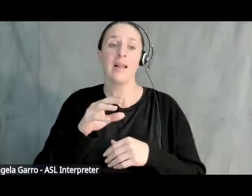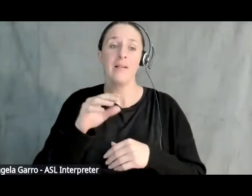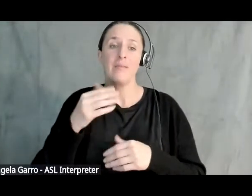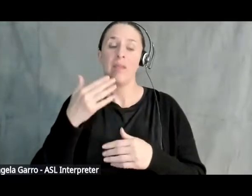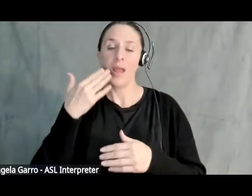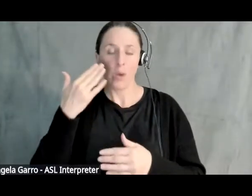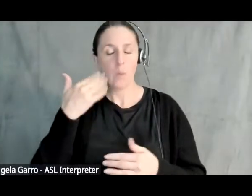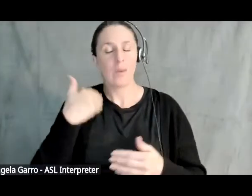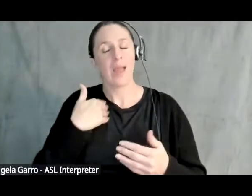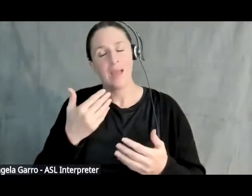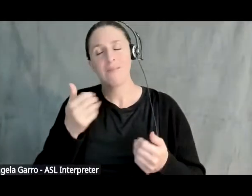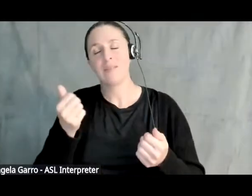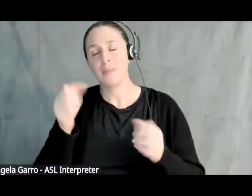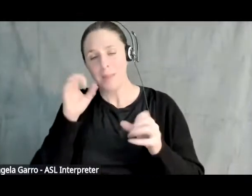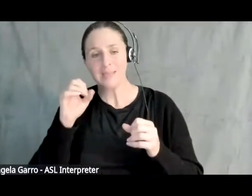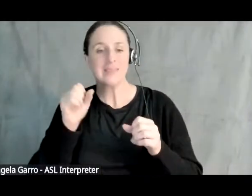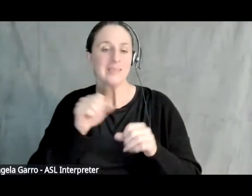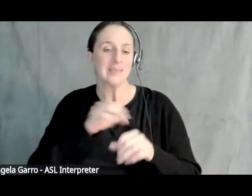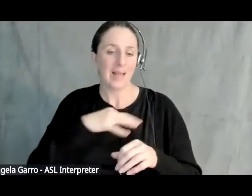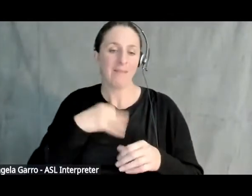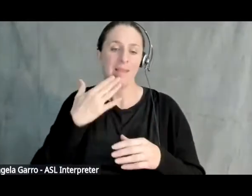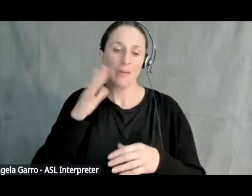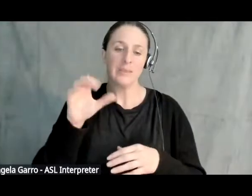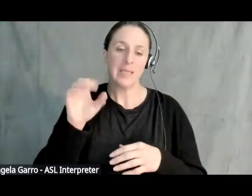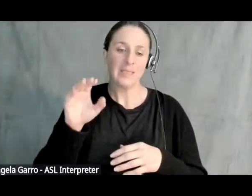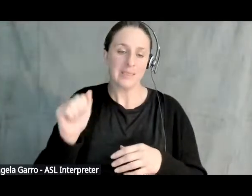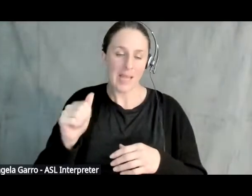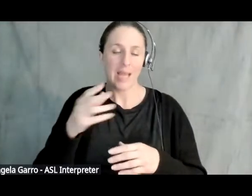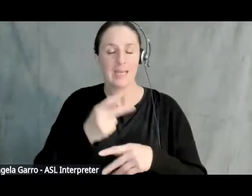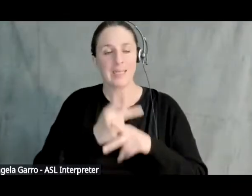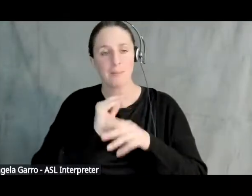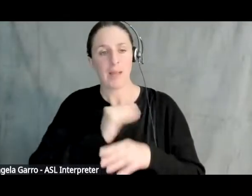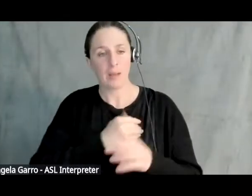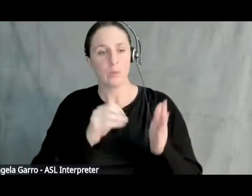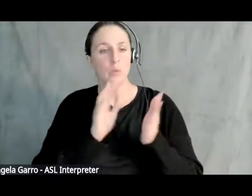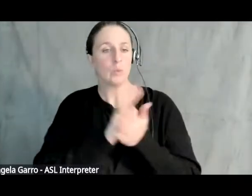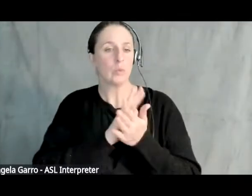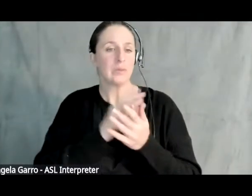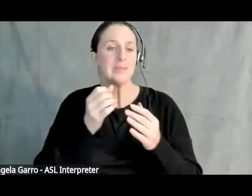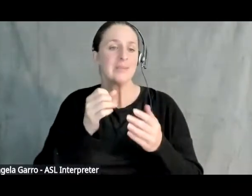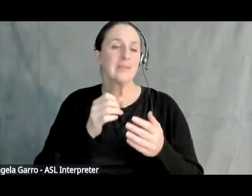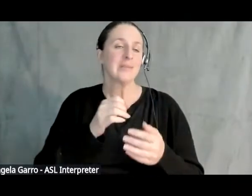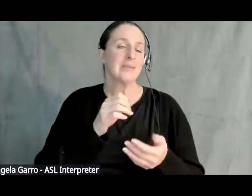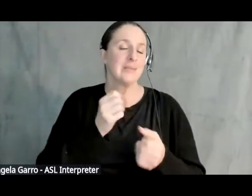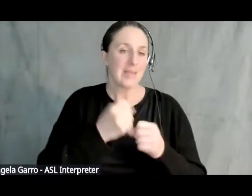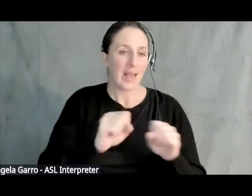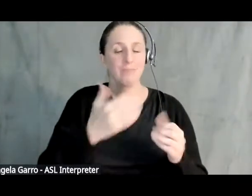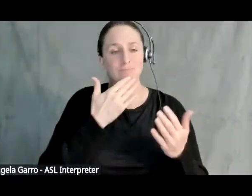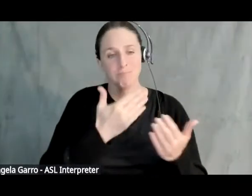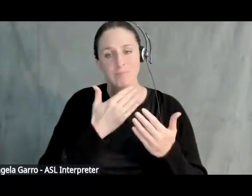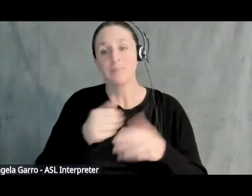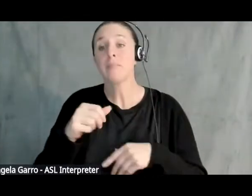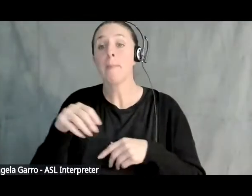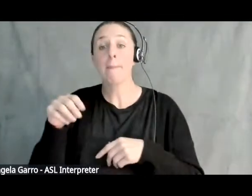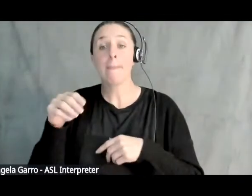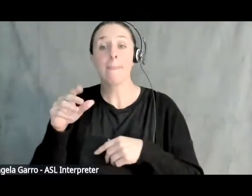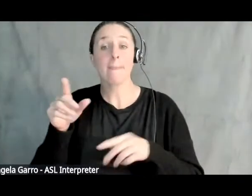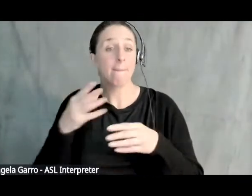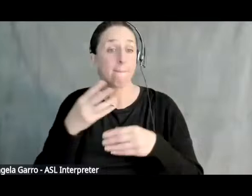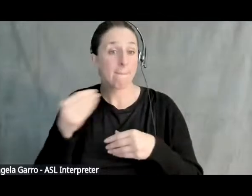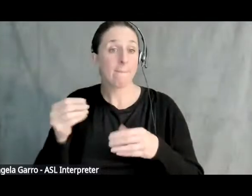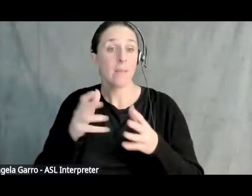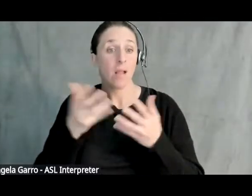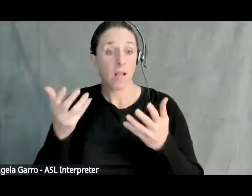everybody involved in keeping our schools safe. So I want to give a shout out to that. And one more thing is there's a lot of our